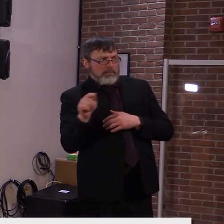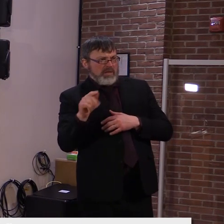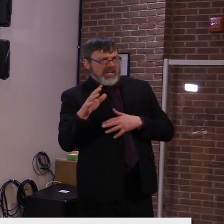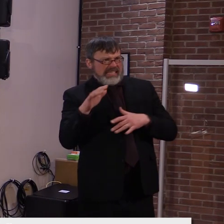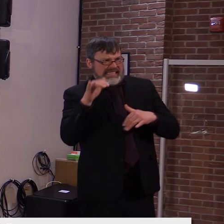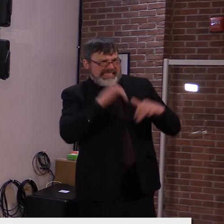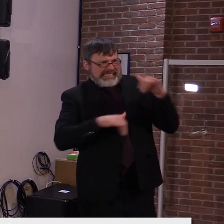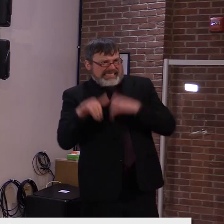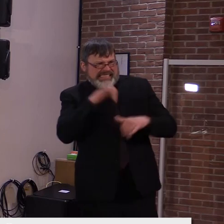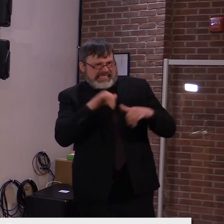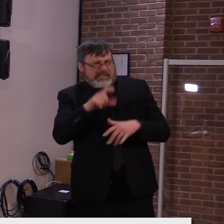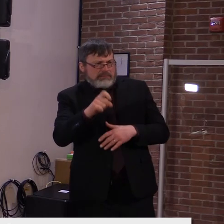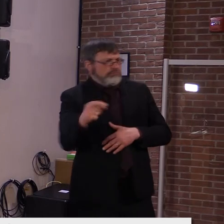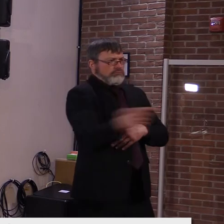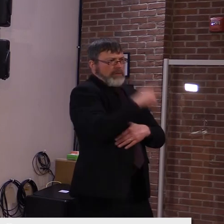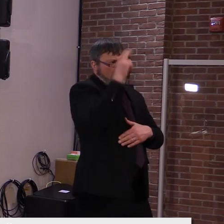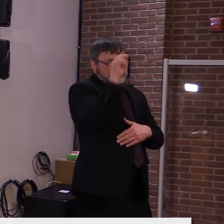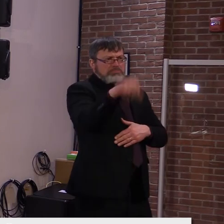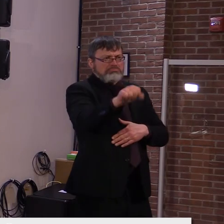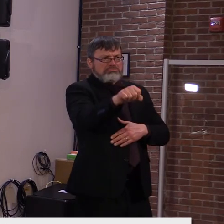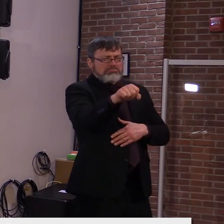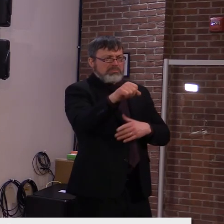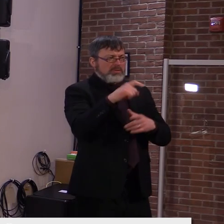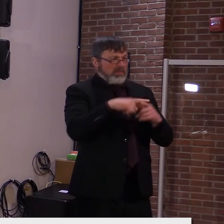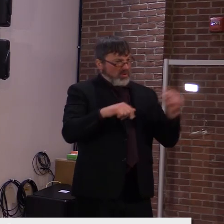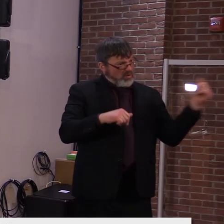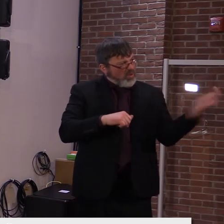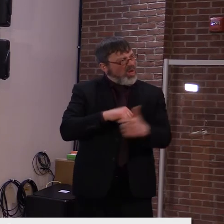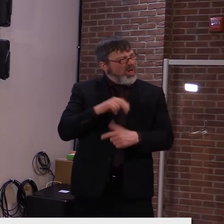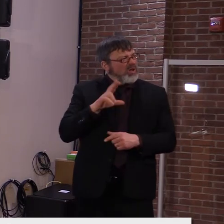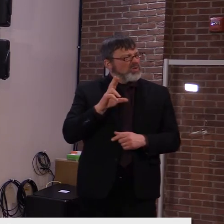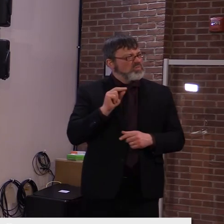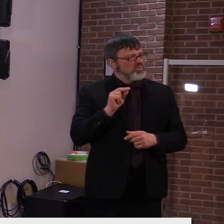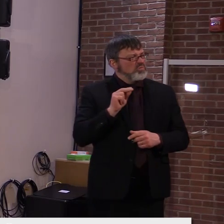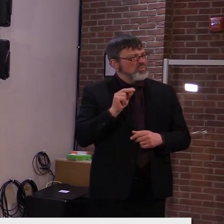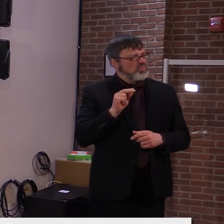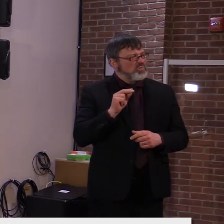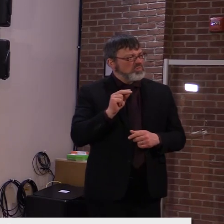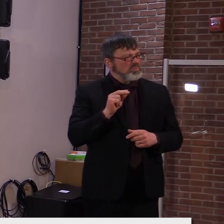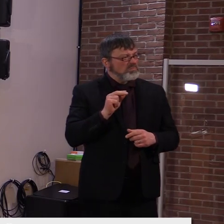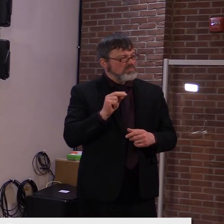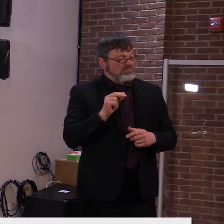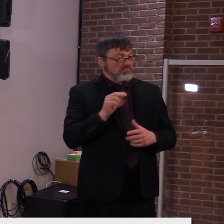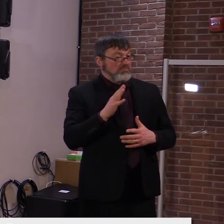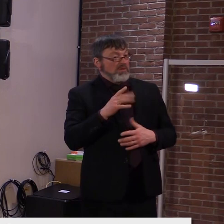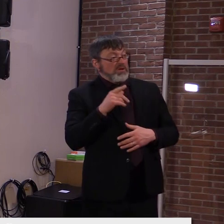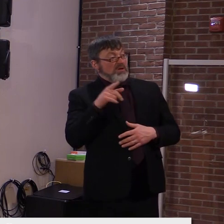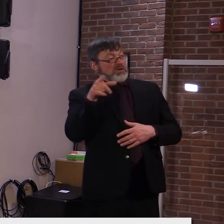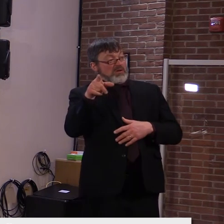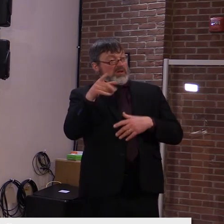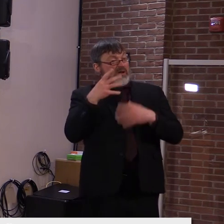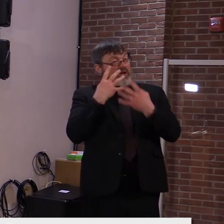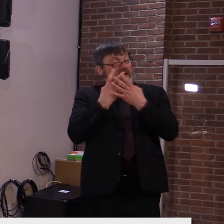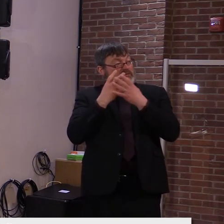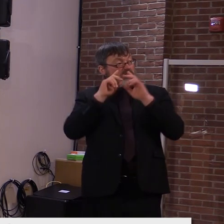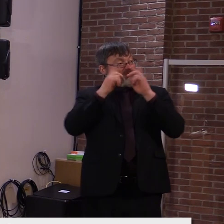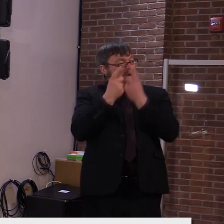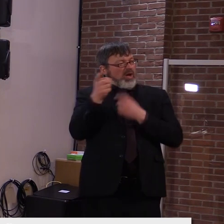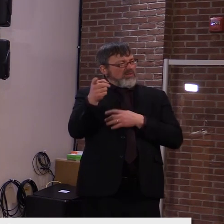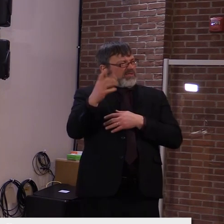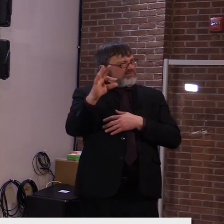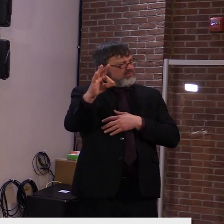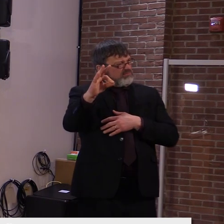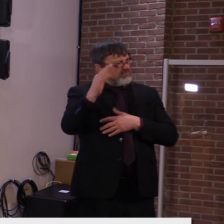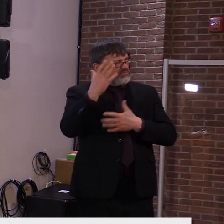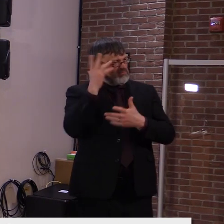the department has been pretty good at responding to that when they see those symptoms. As